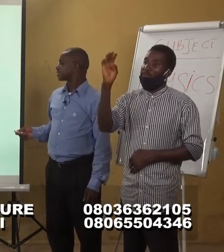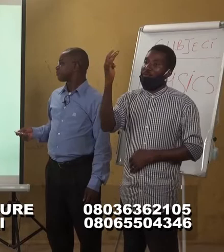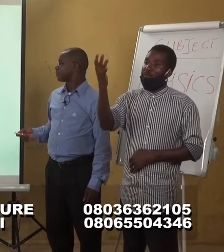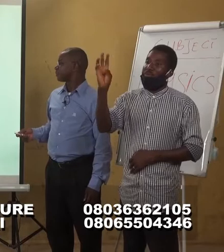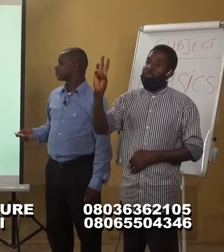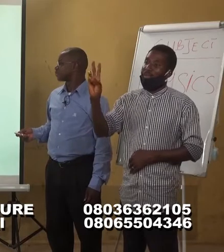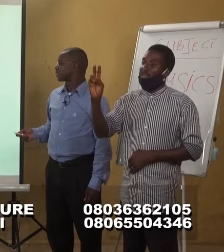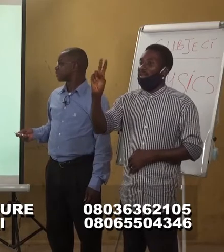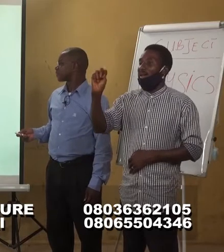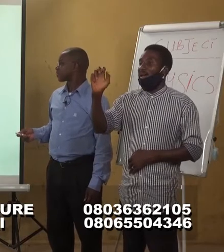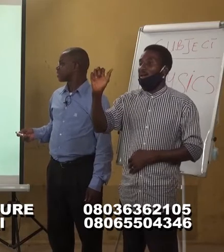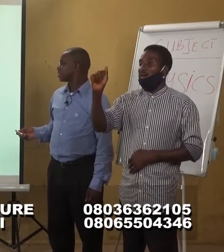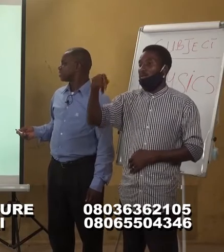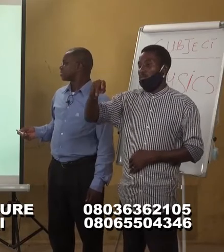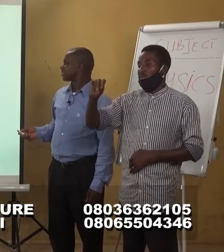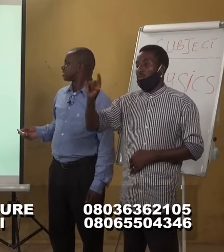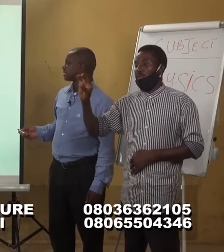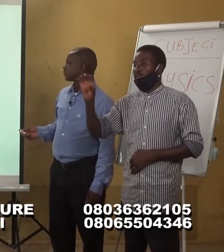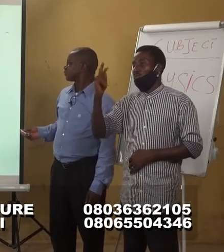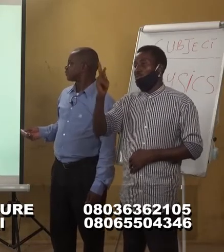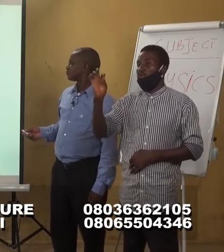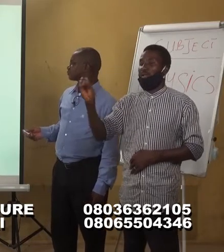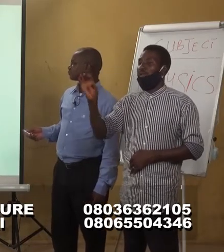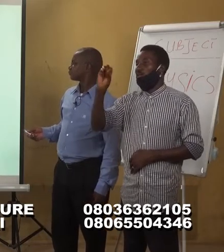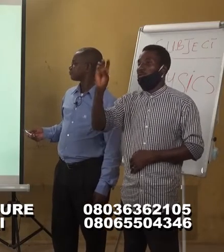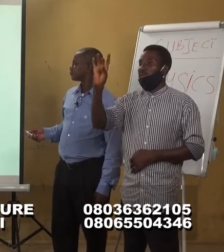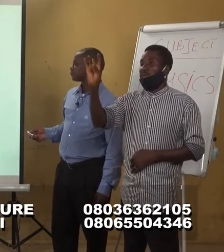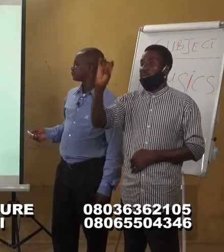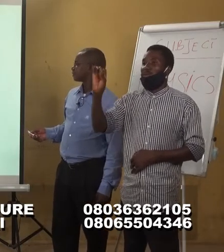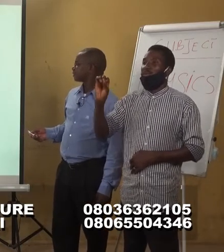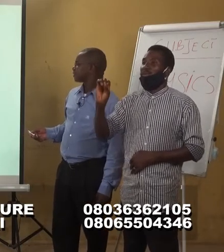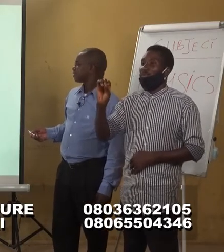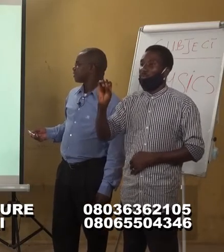46. Napoleon Kure 080